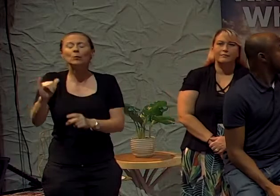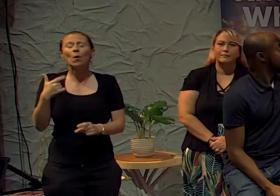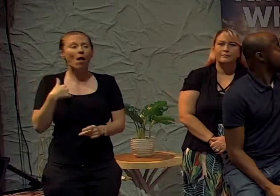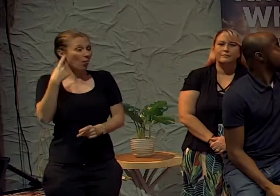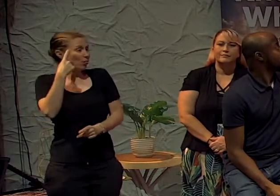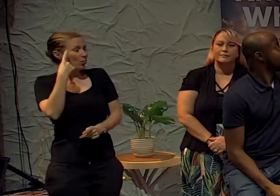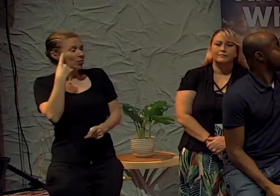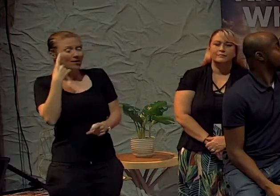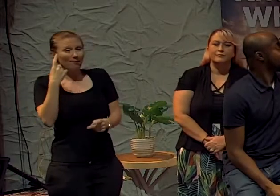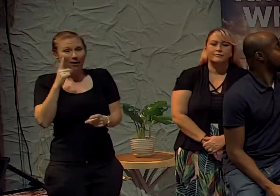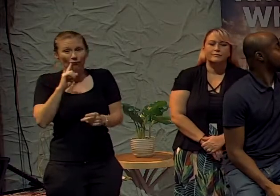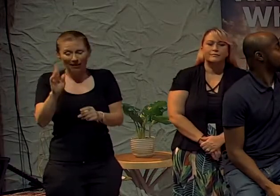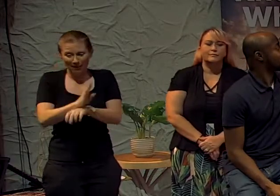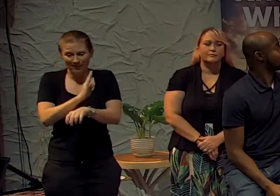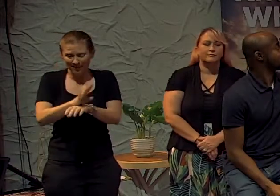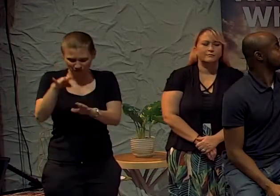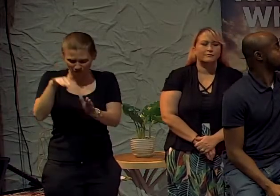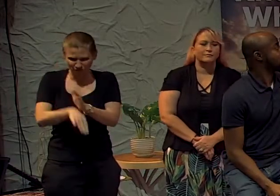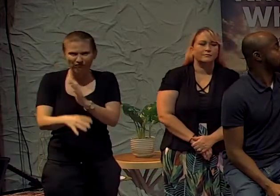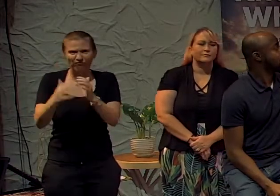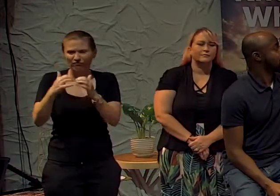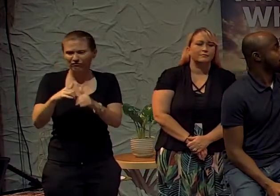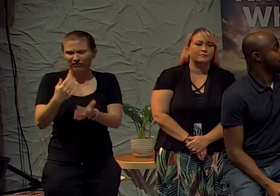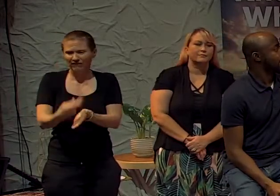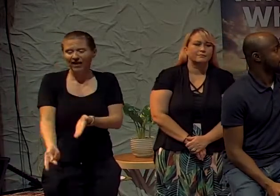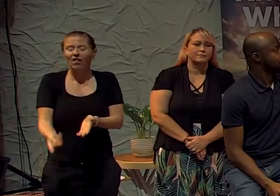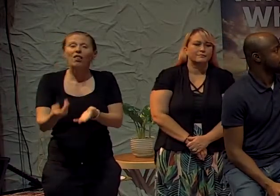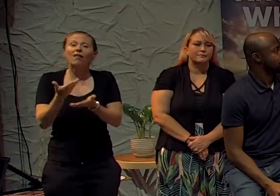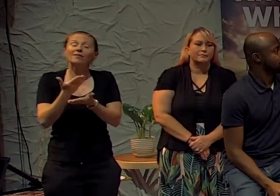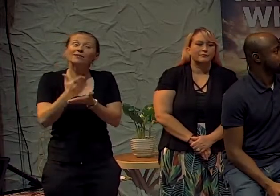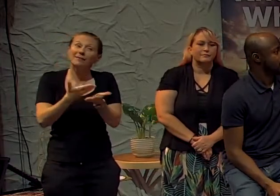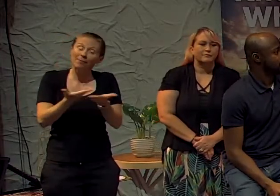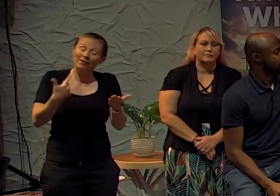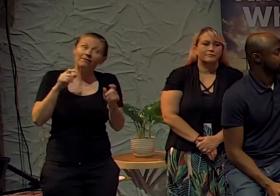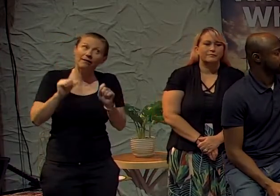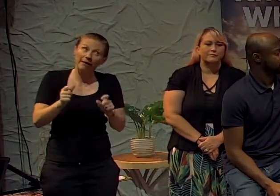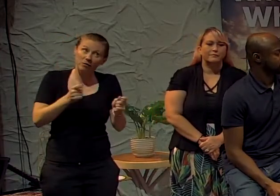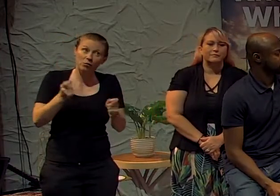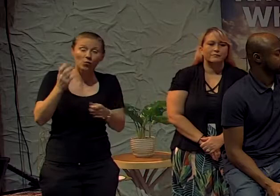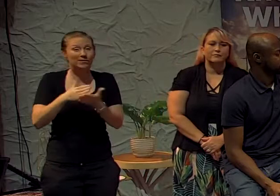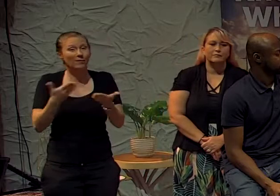be a failure because of things either in my control or not in my control.